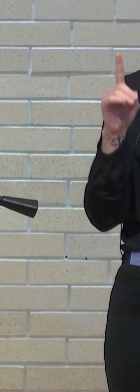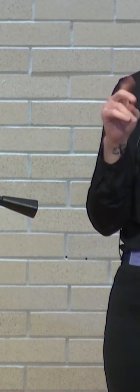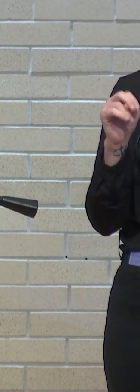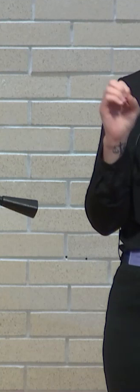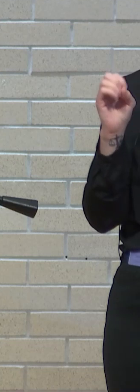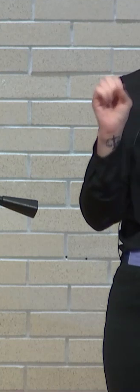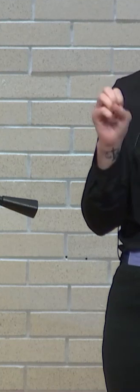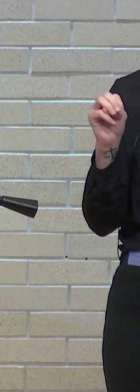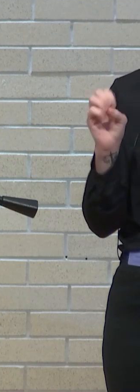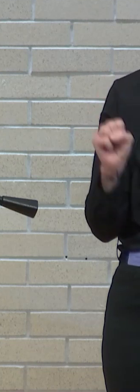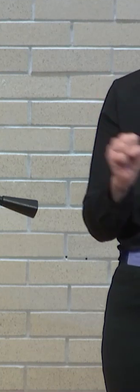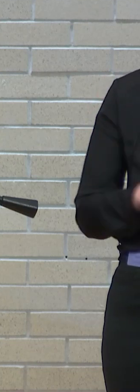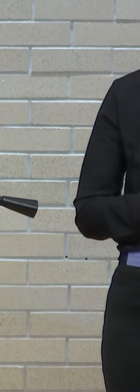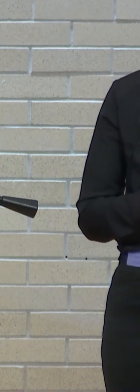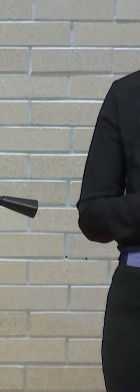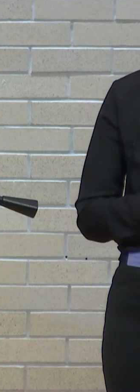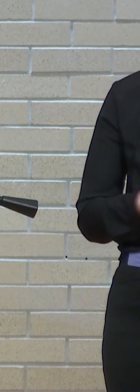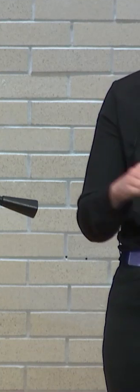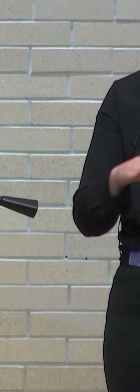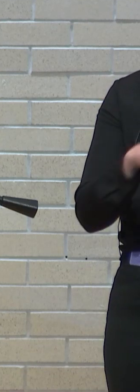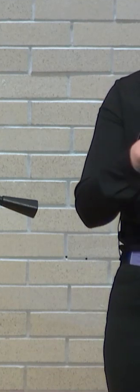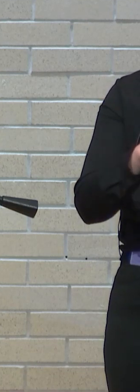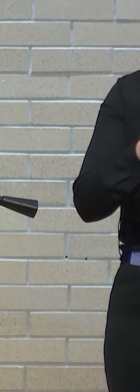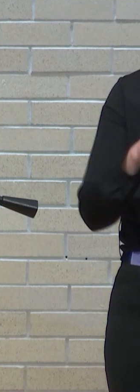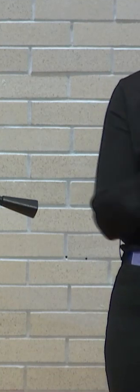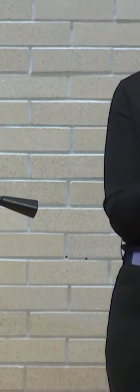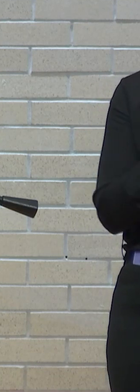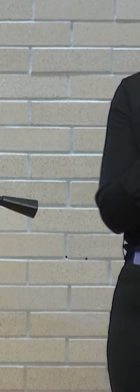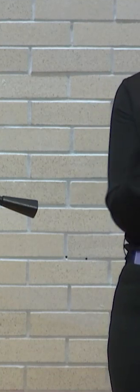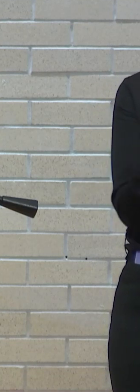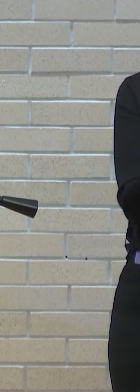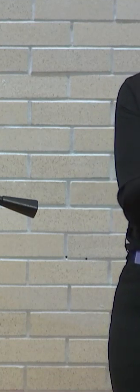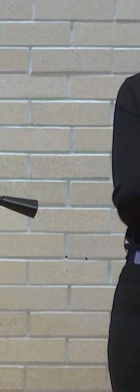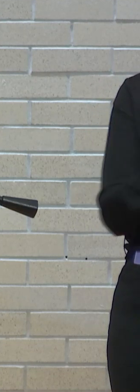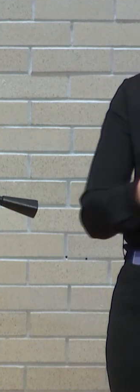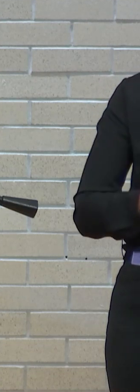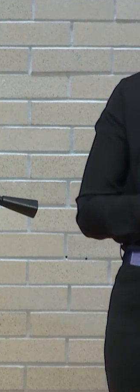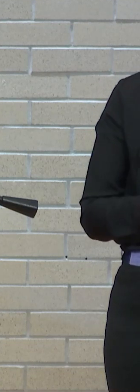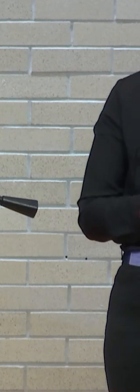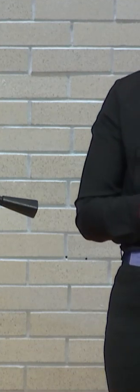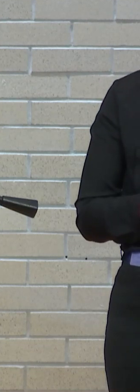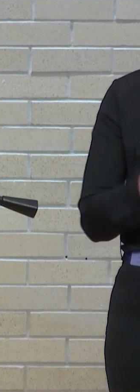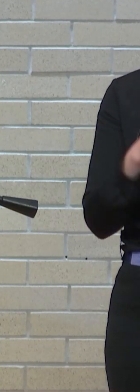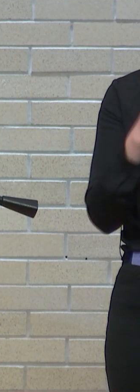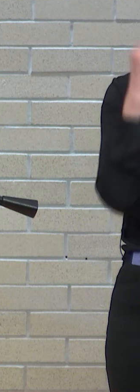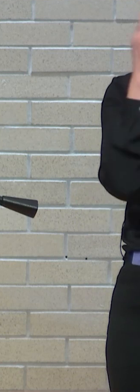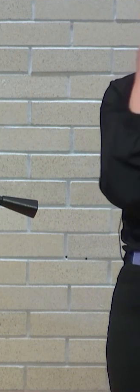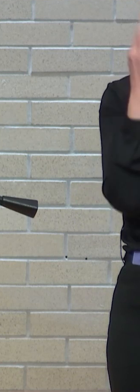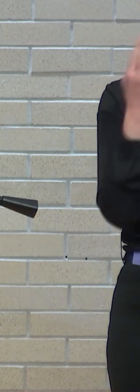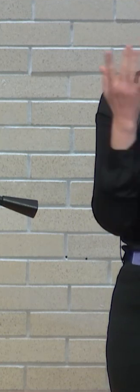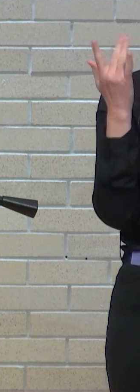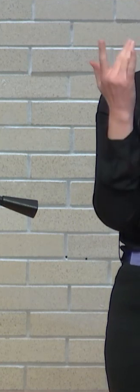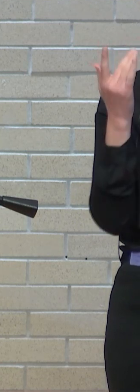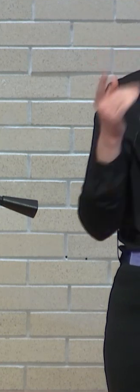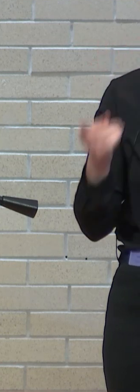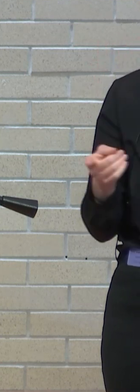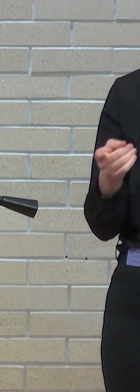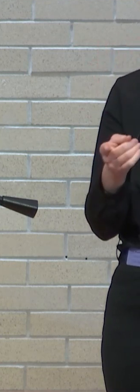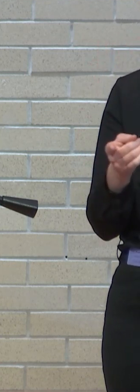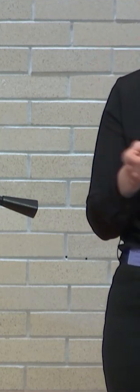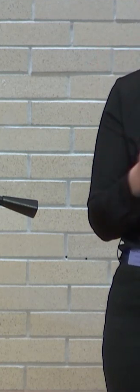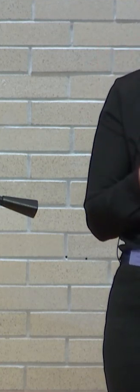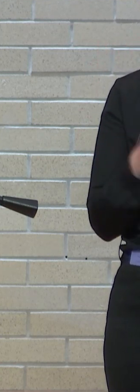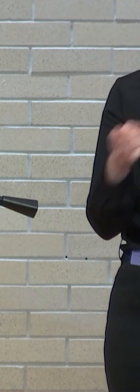Zimbabwe. However, they are often at odds. The point of making the mention of these teams was to call people on either side of the soccer